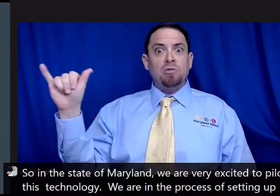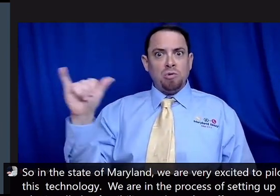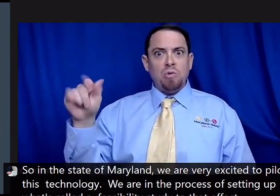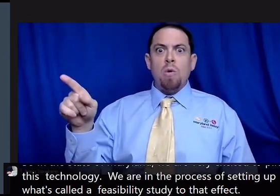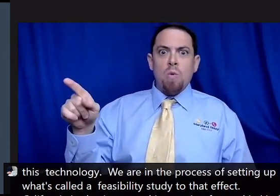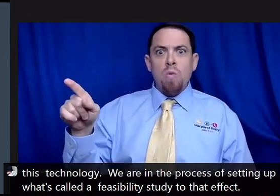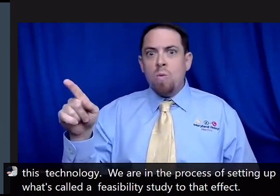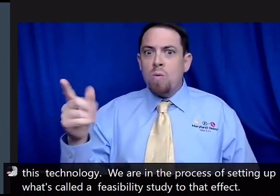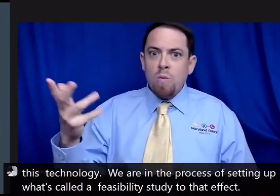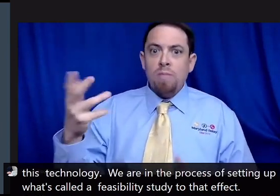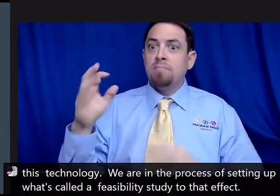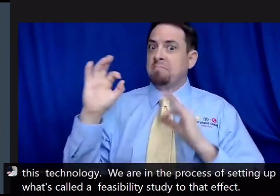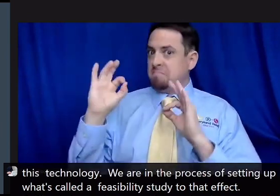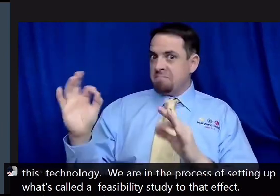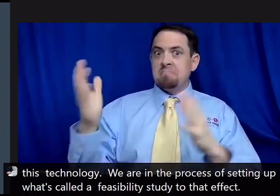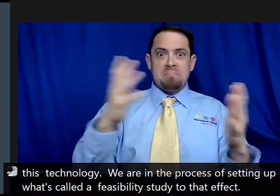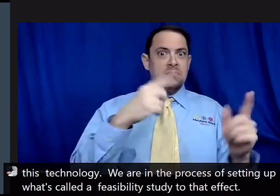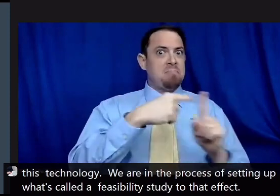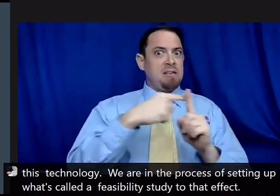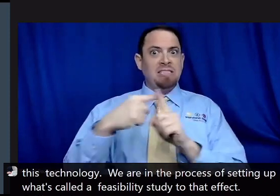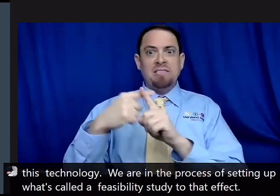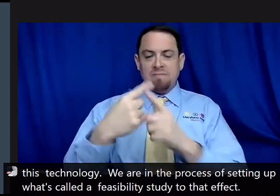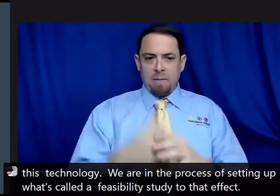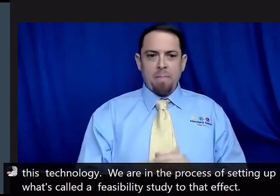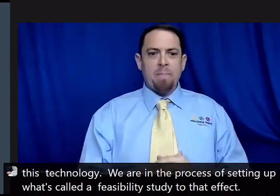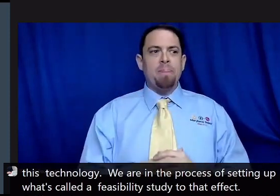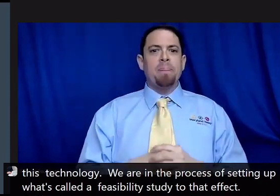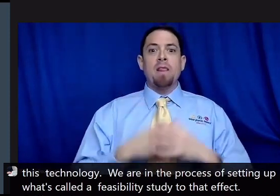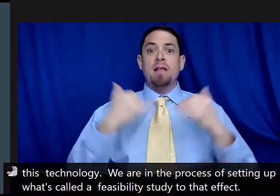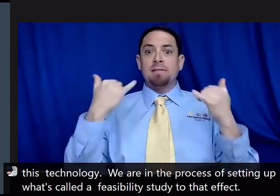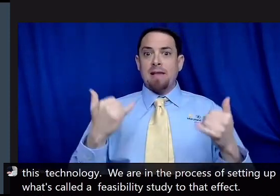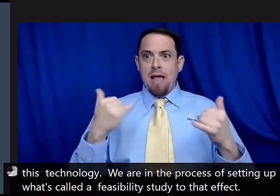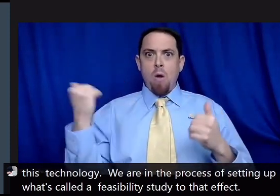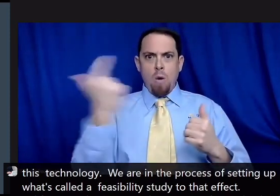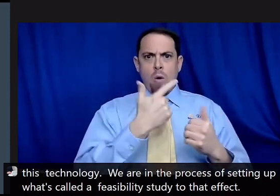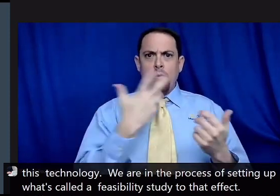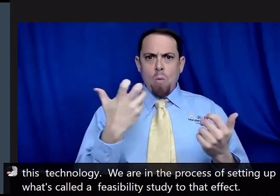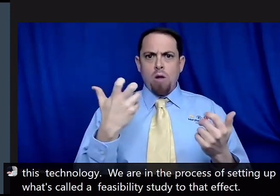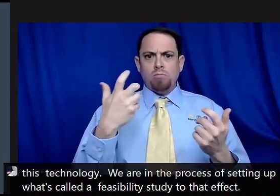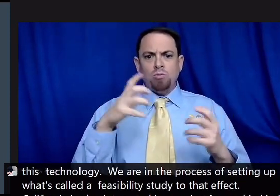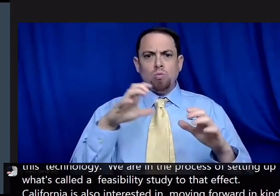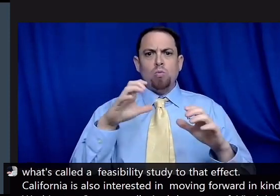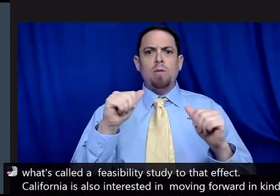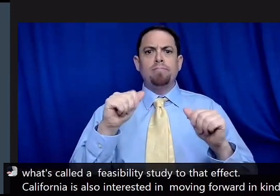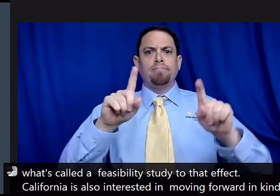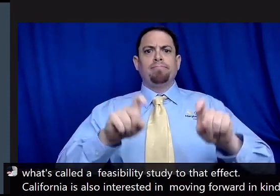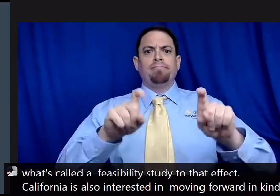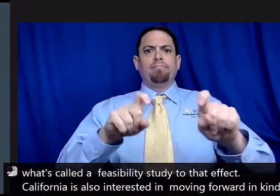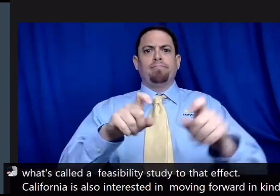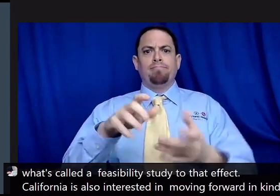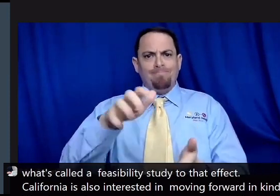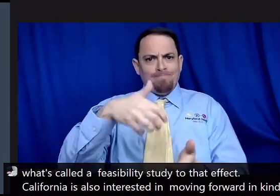well, and the state of Virginia is very excited about the possibilities.